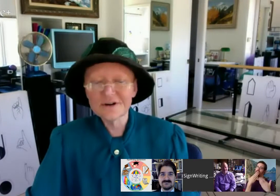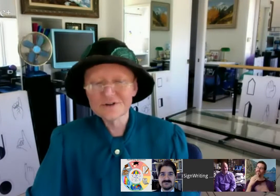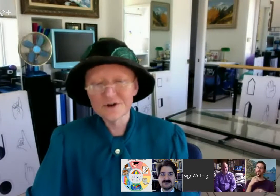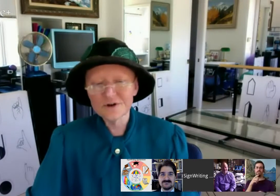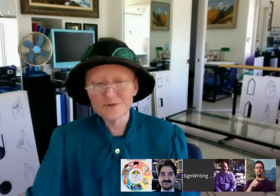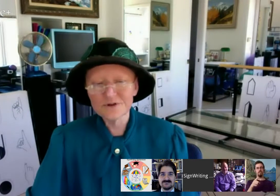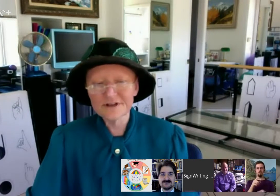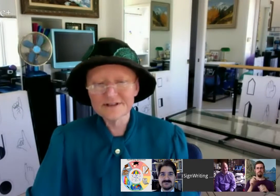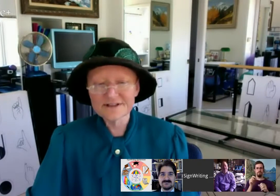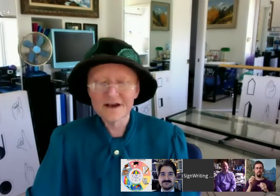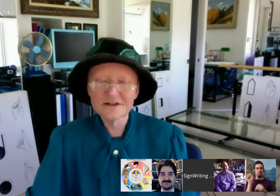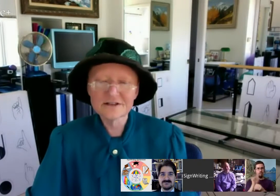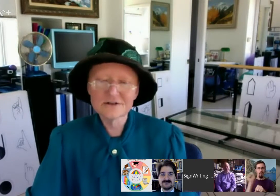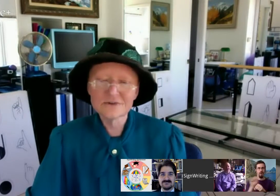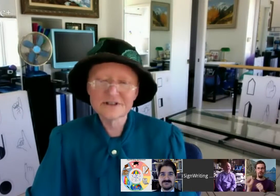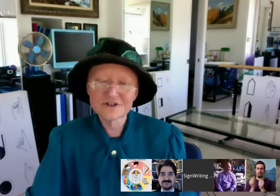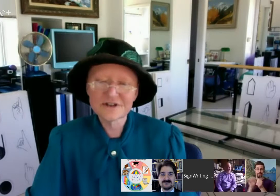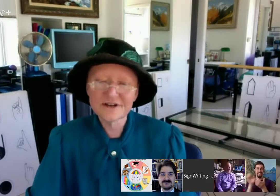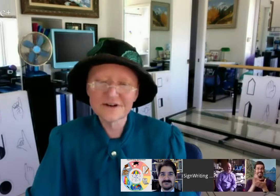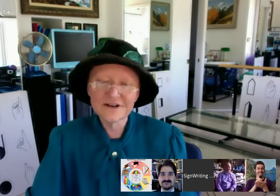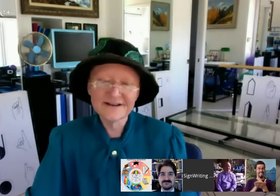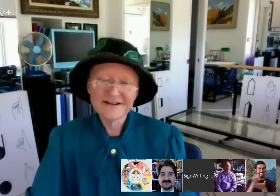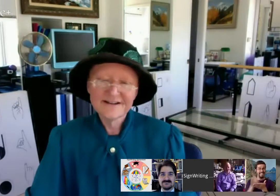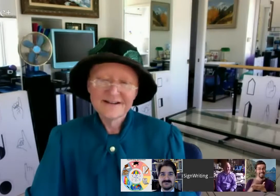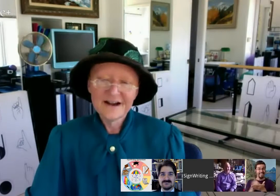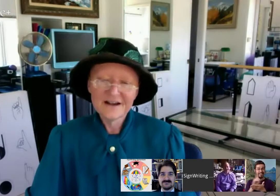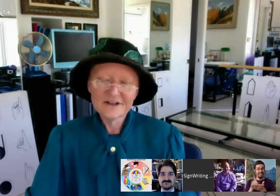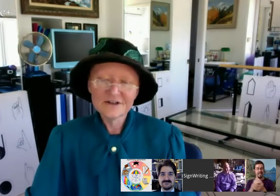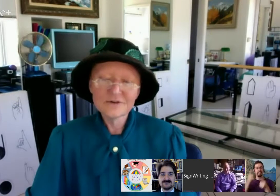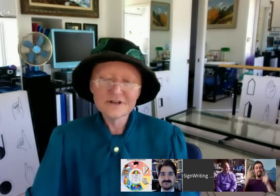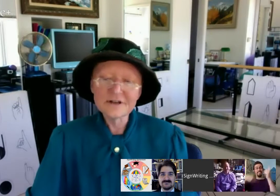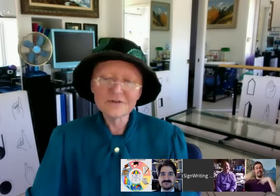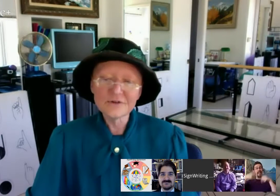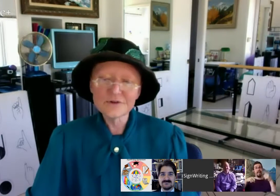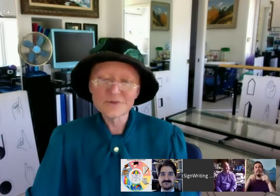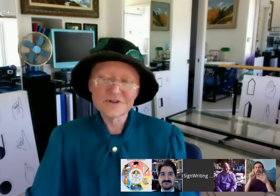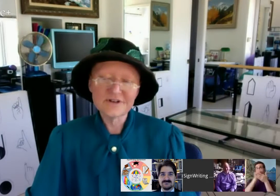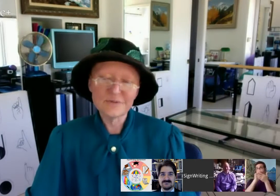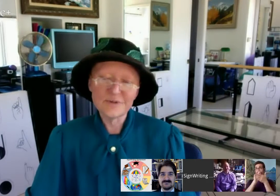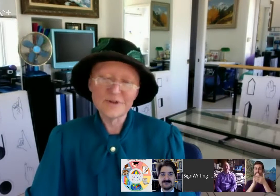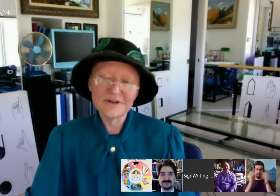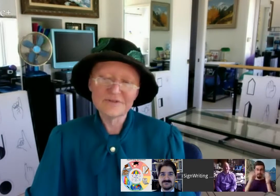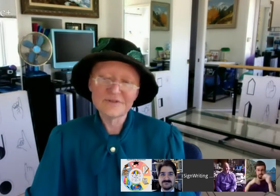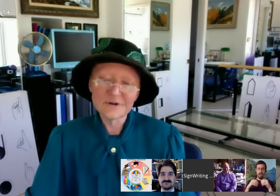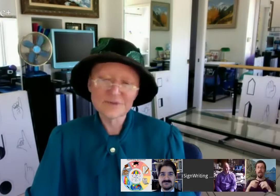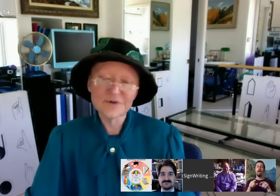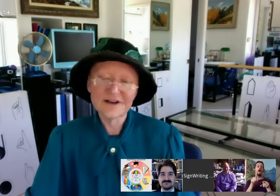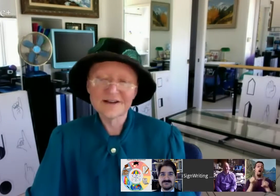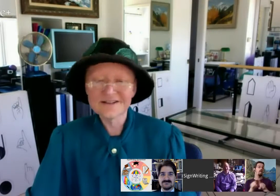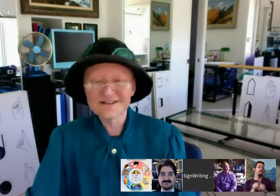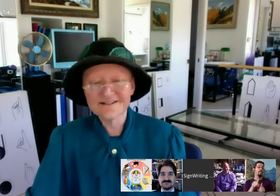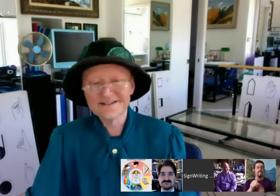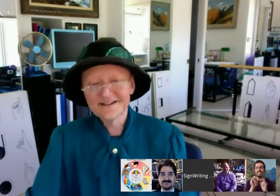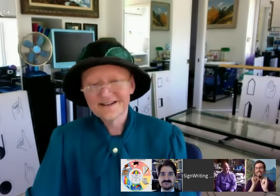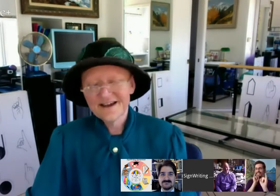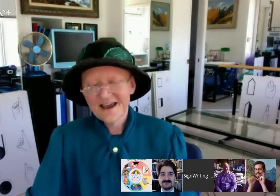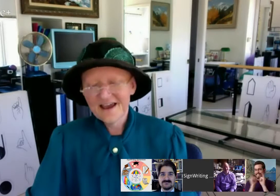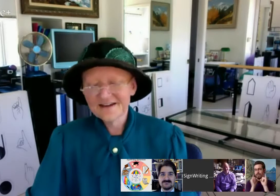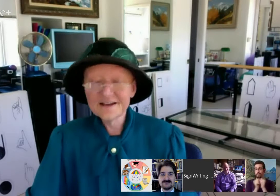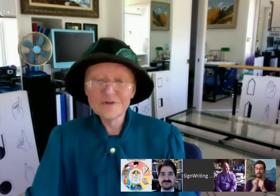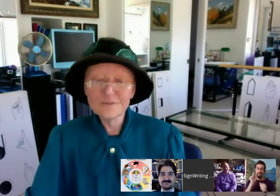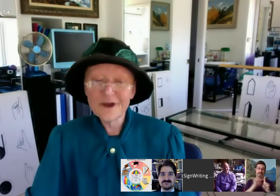a dictionary. You started putting in signs into a dictionary, and then you did interviews with deaf people and videos with